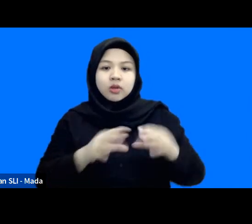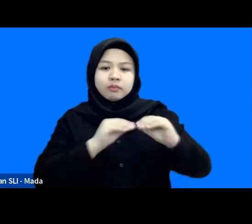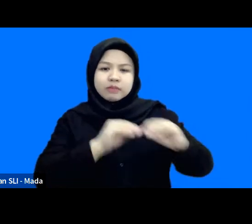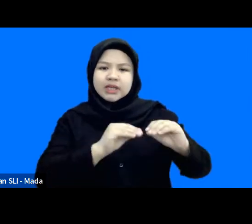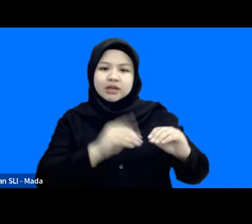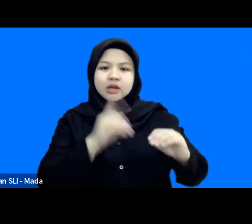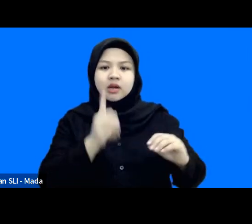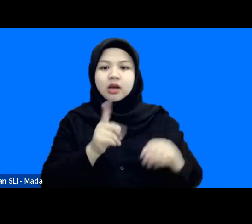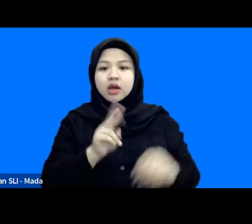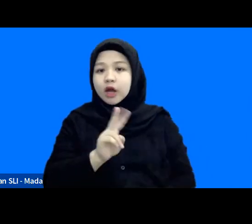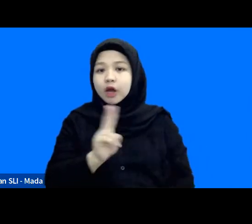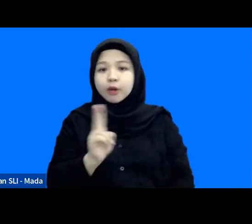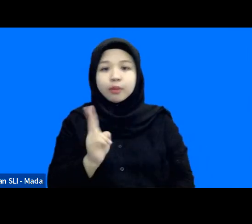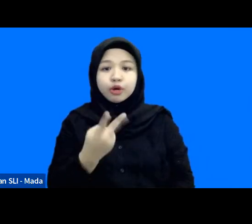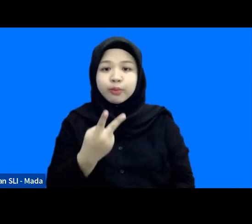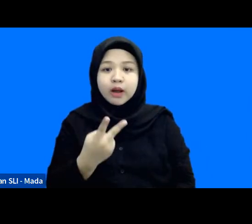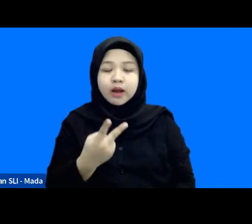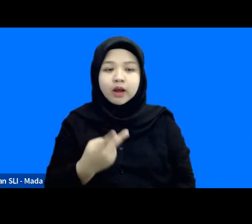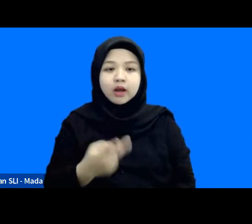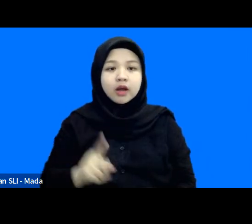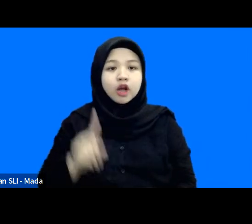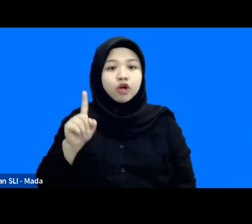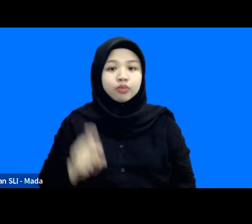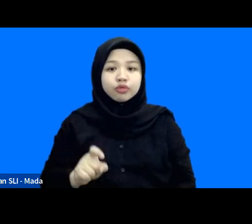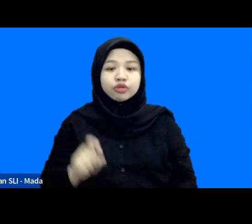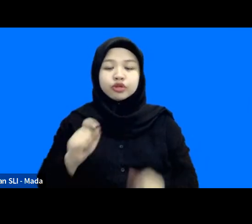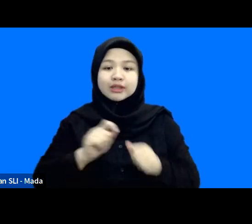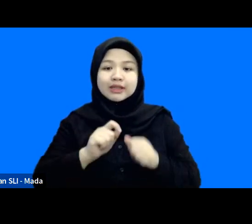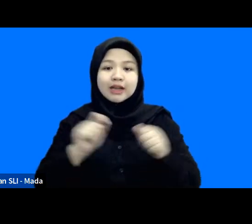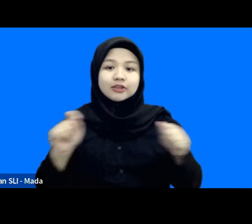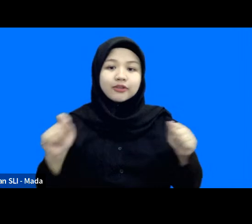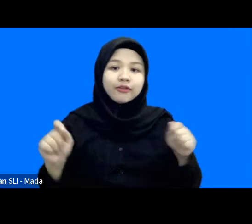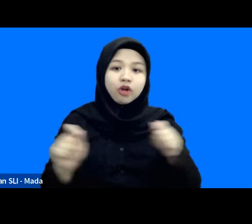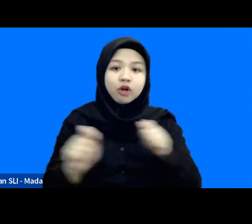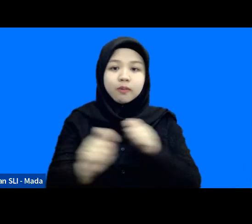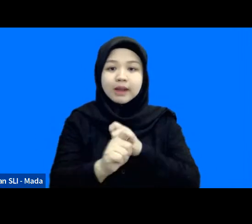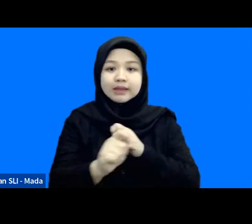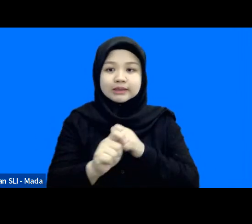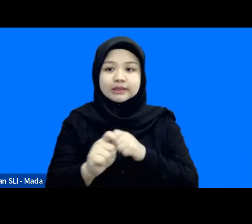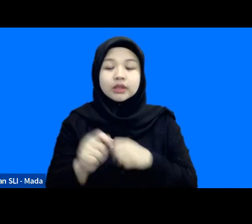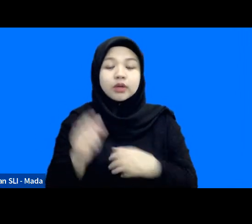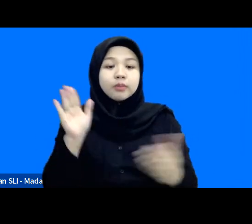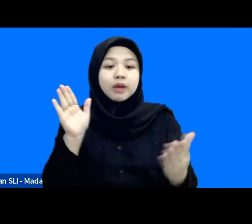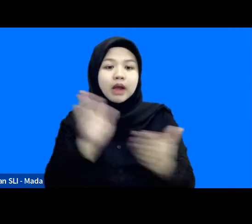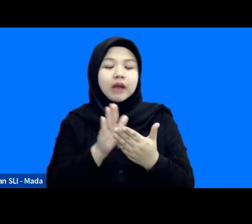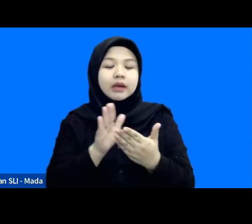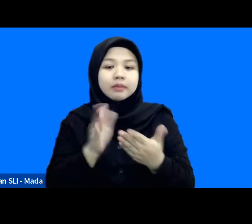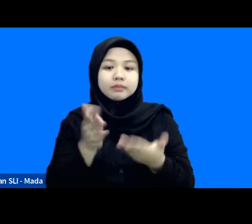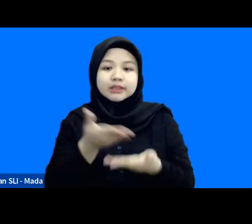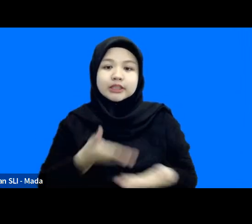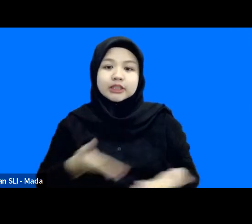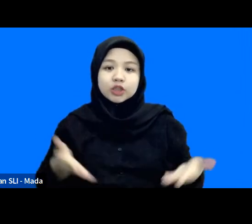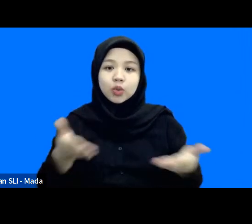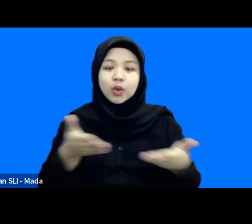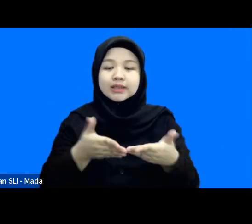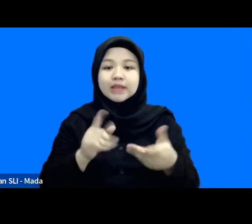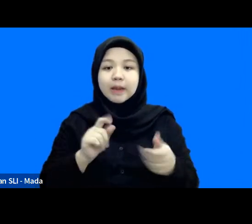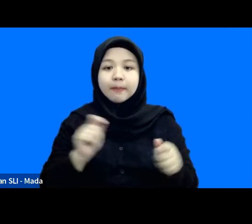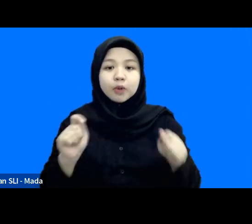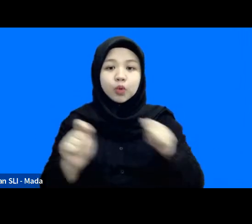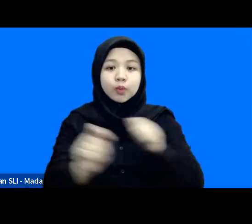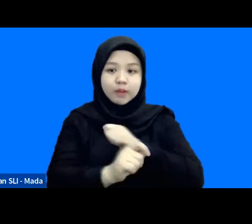to the challenges of an ever-changing landscape of work and industry in the future. Next, I'd like to